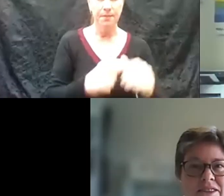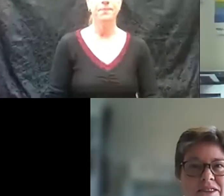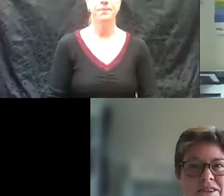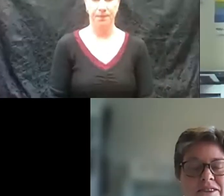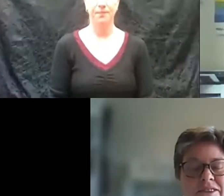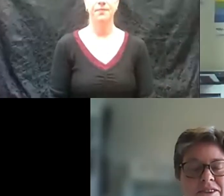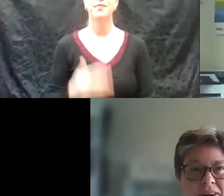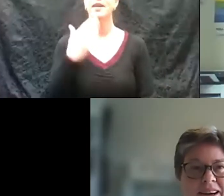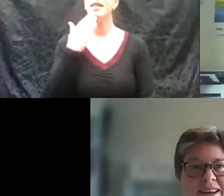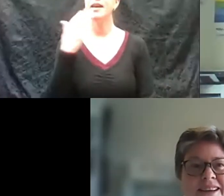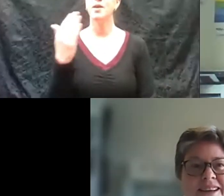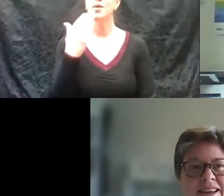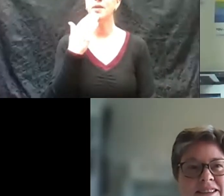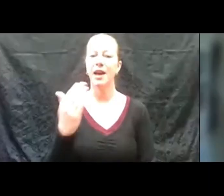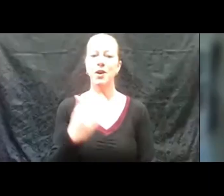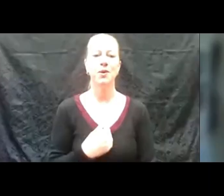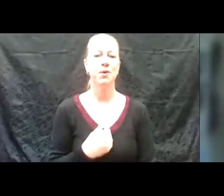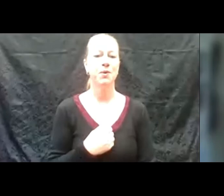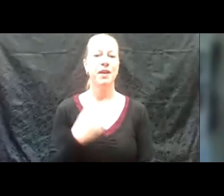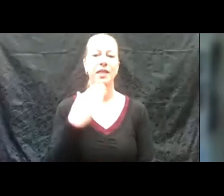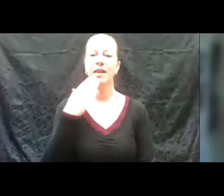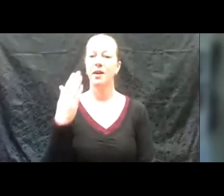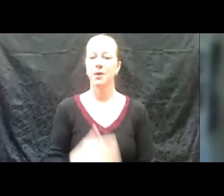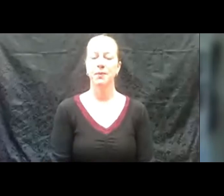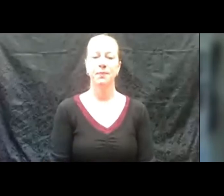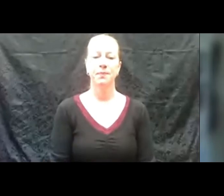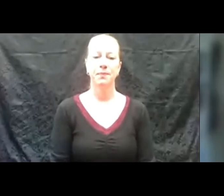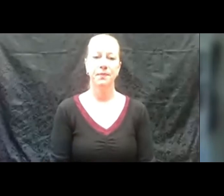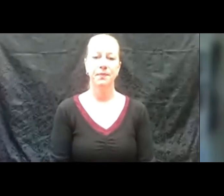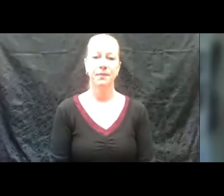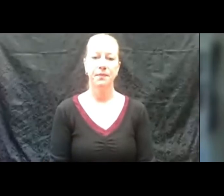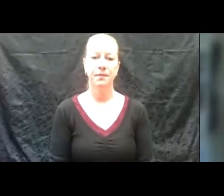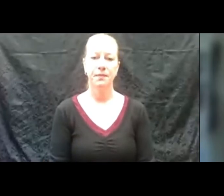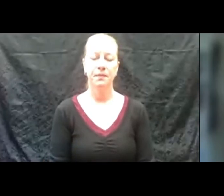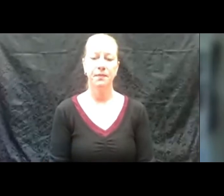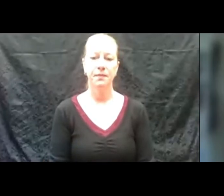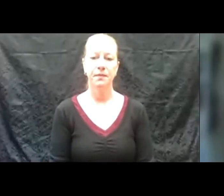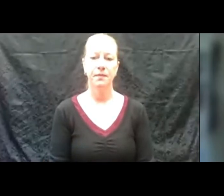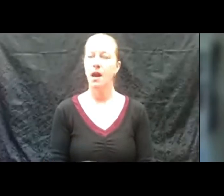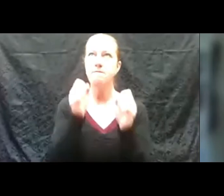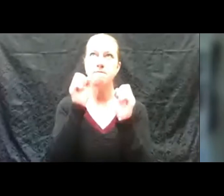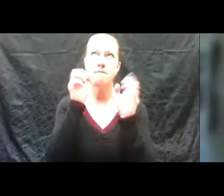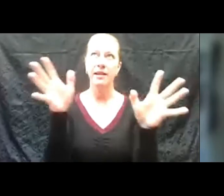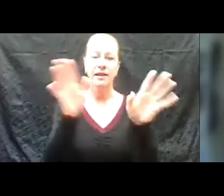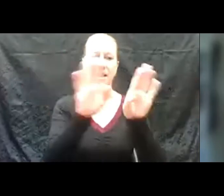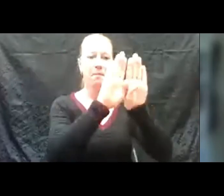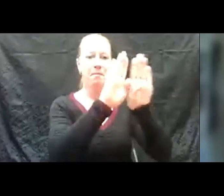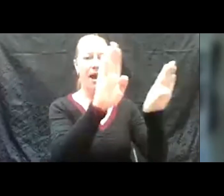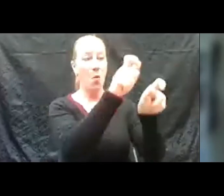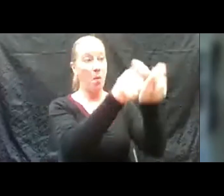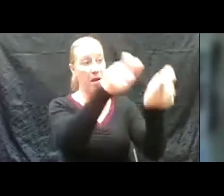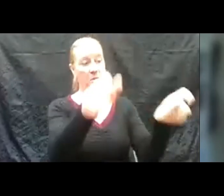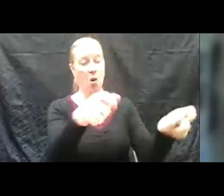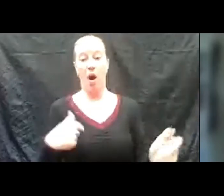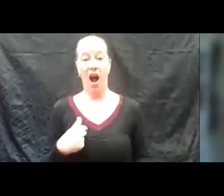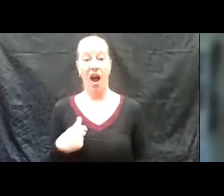Thank you to Huhana and Alexia, amazing panelists. What I can add is